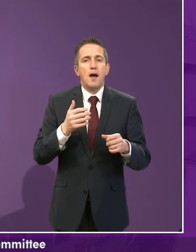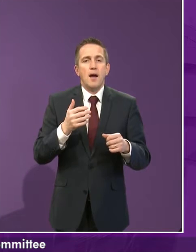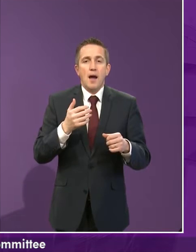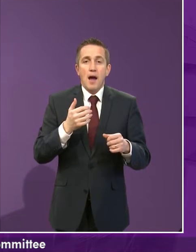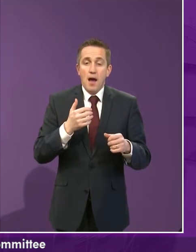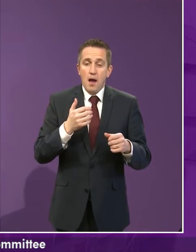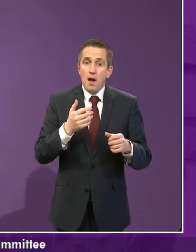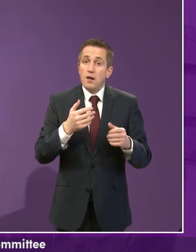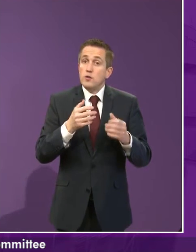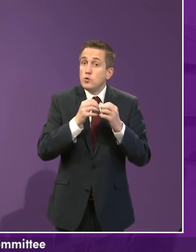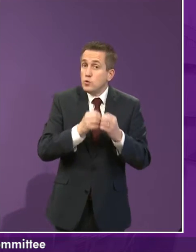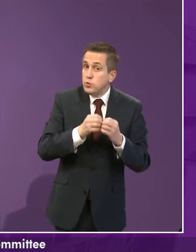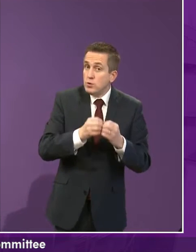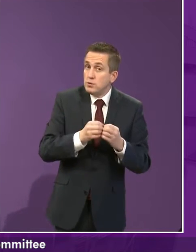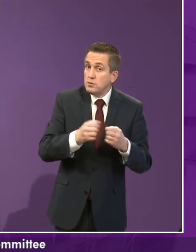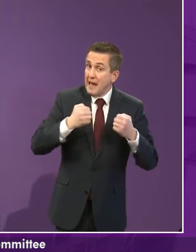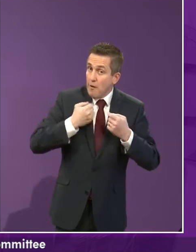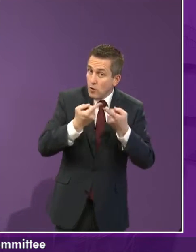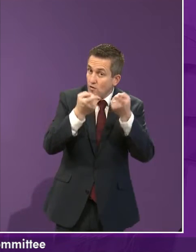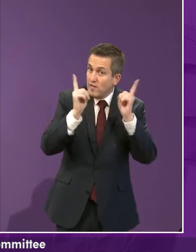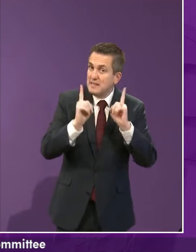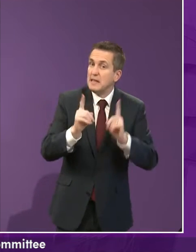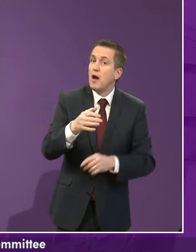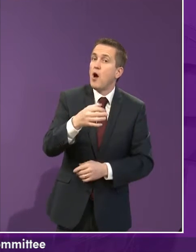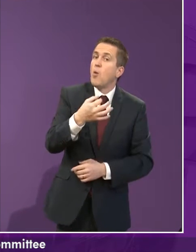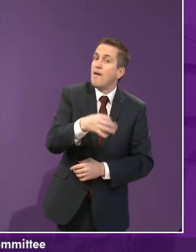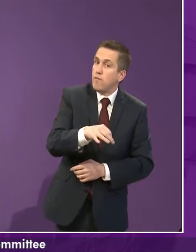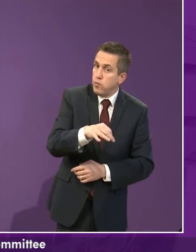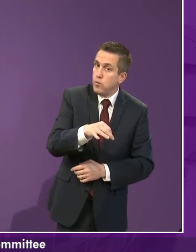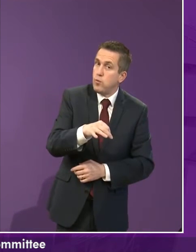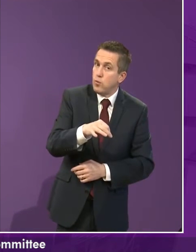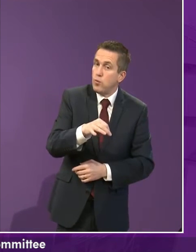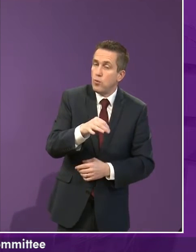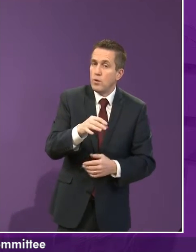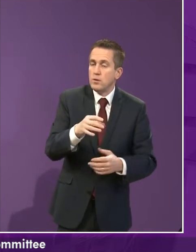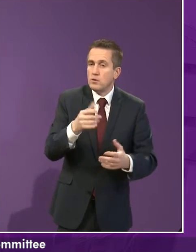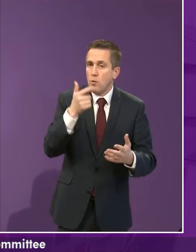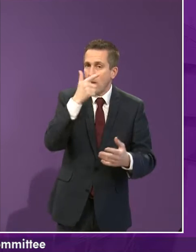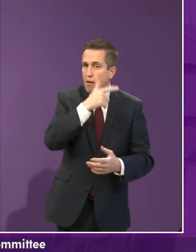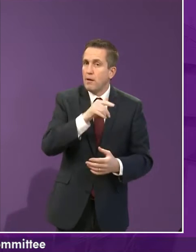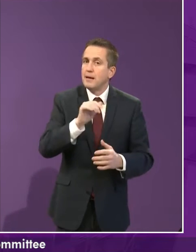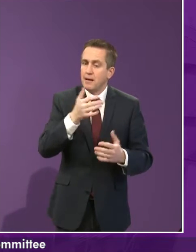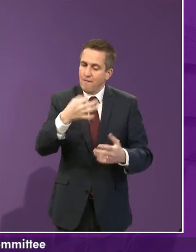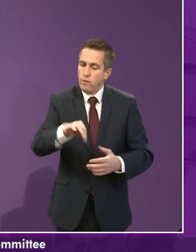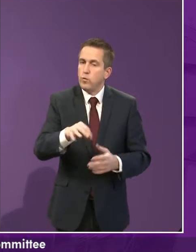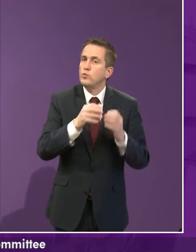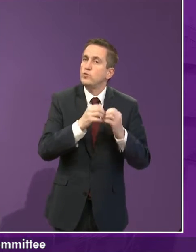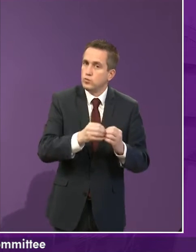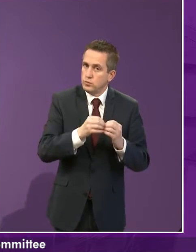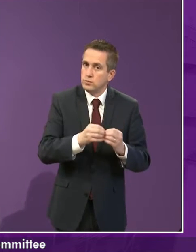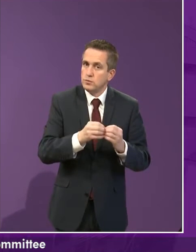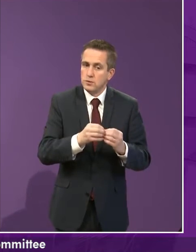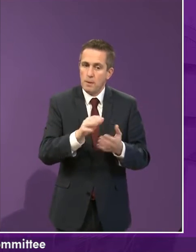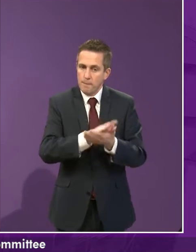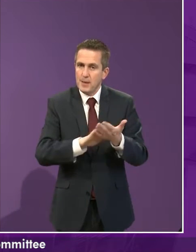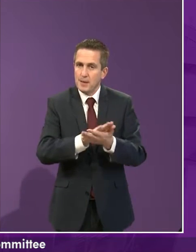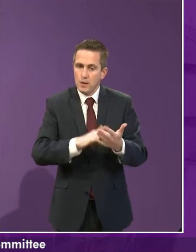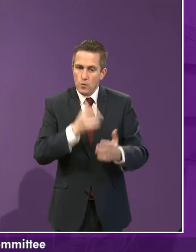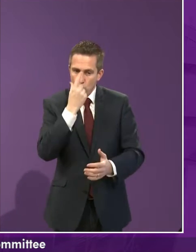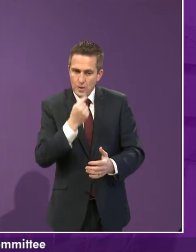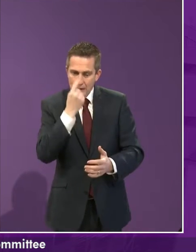numbers are small, obviously I realise that this is perhaps a luxury that we have, but we are able to personally sort of